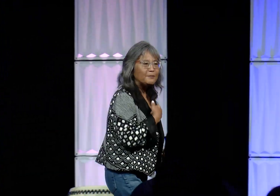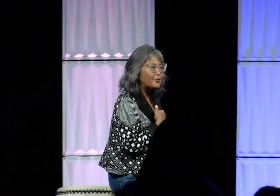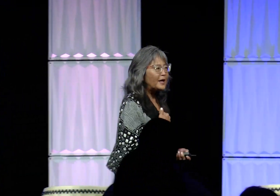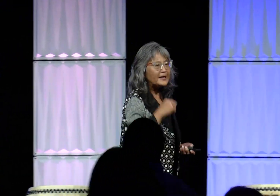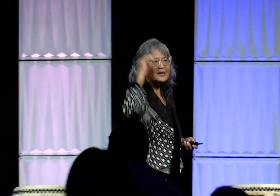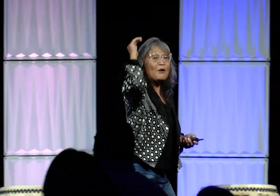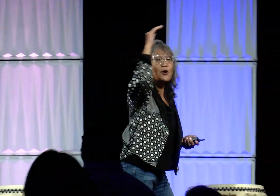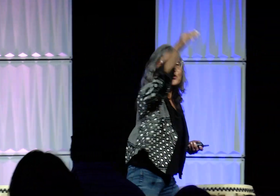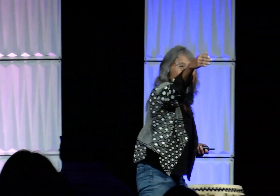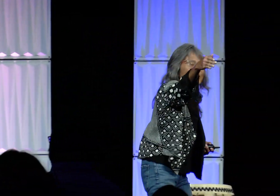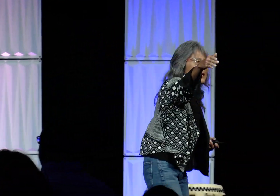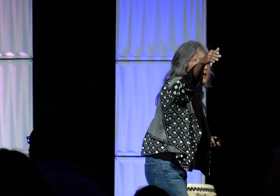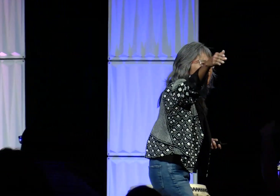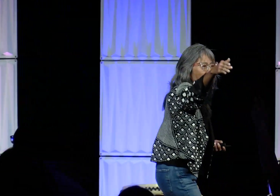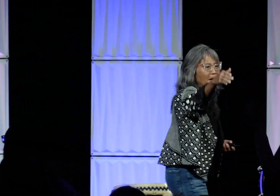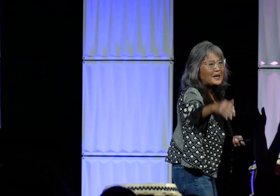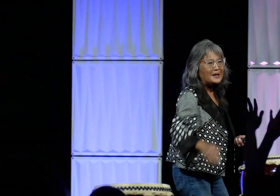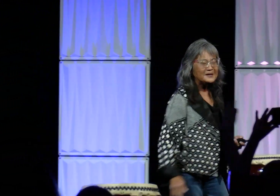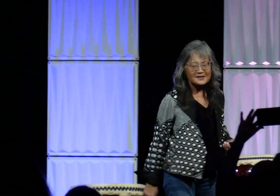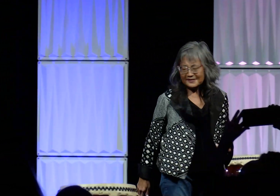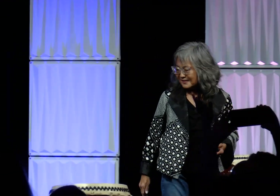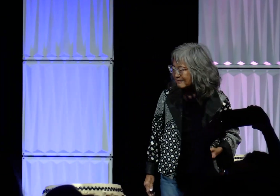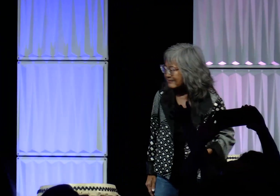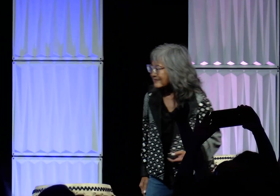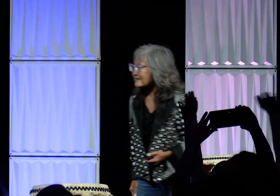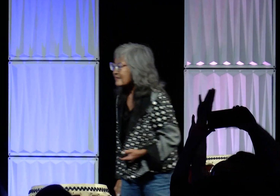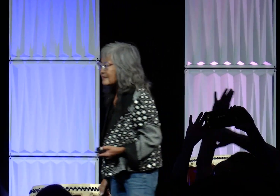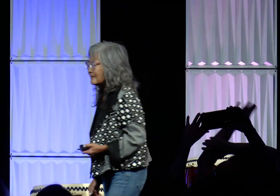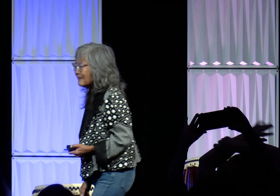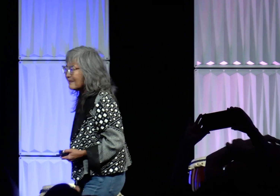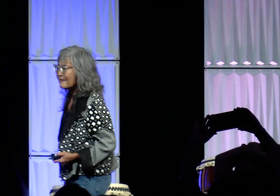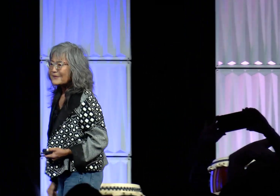be liberated. I want you to be liberated.